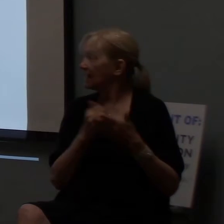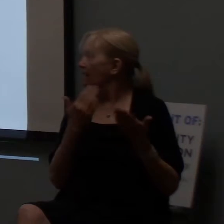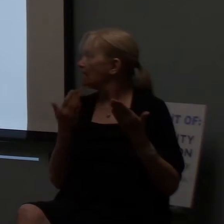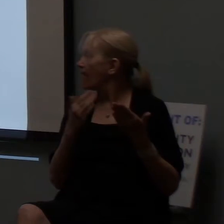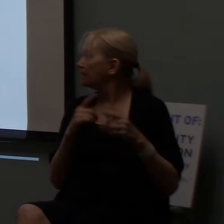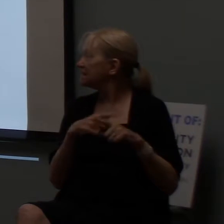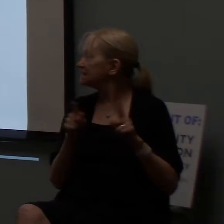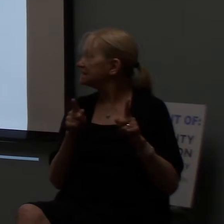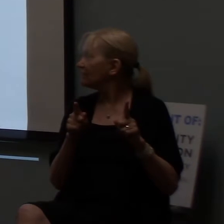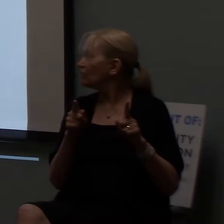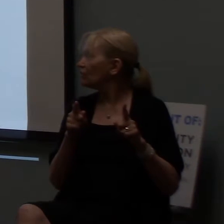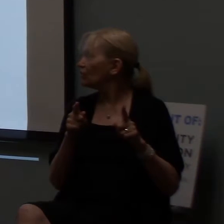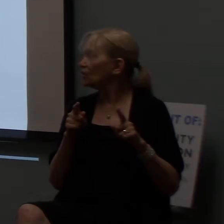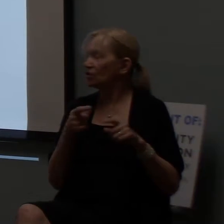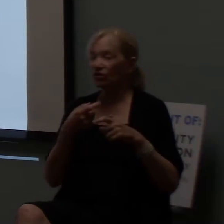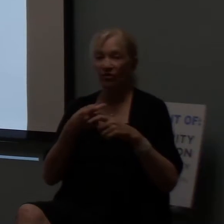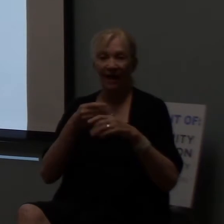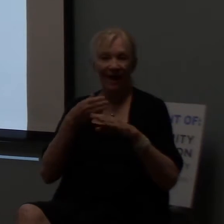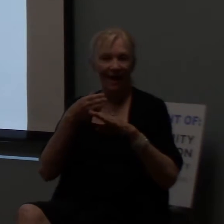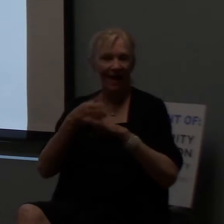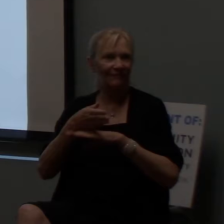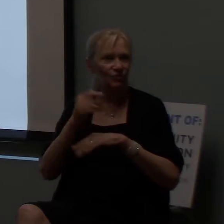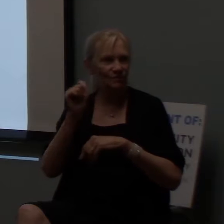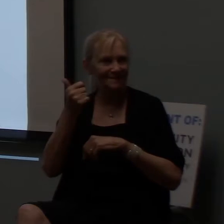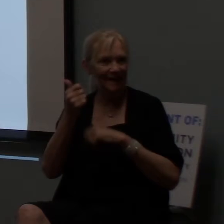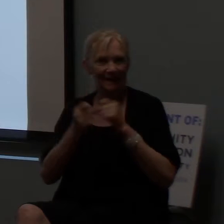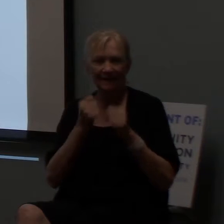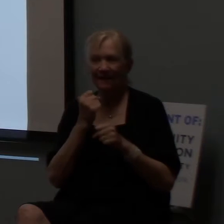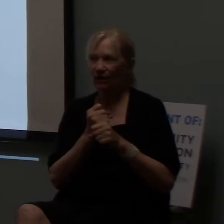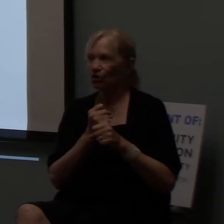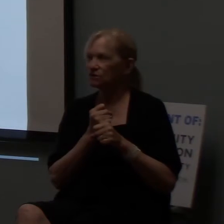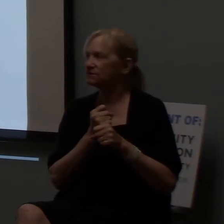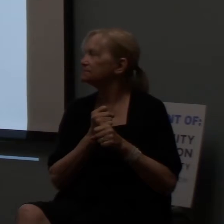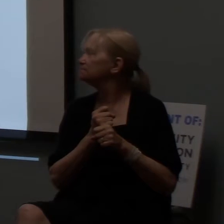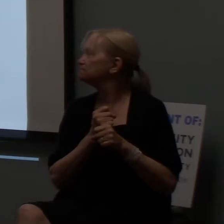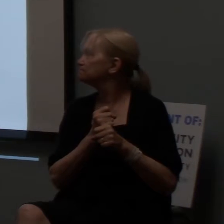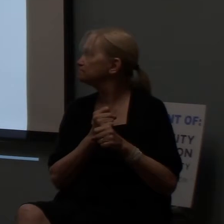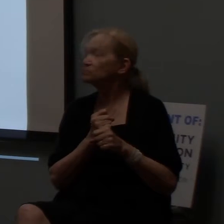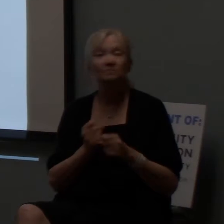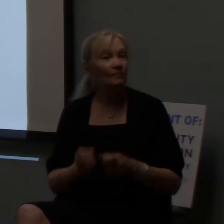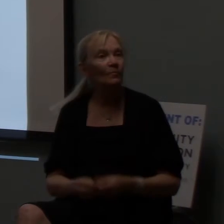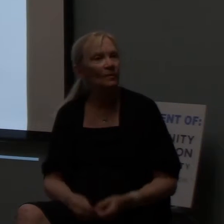it would look like 10 years from now after we've had a manager in place.